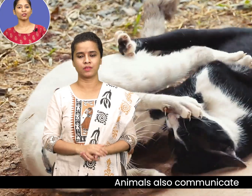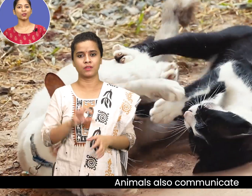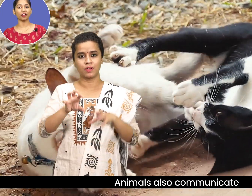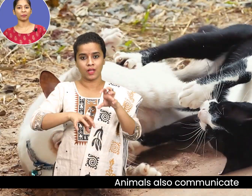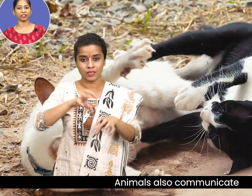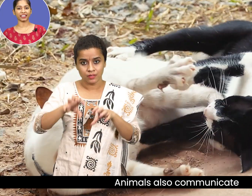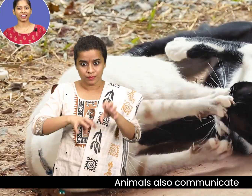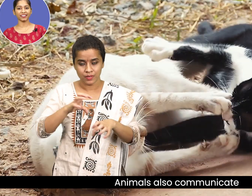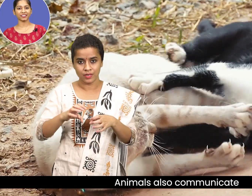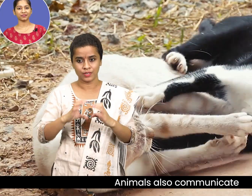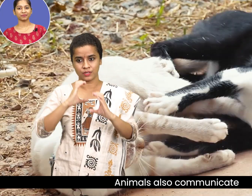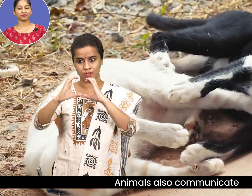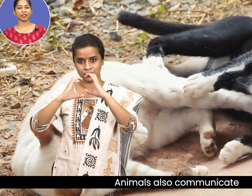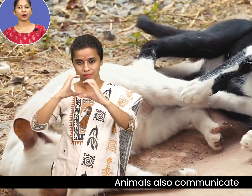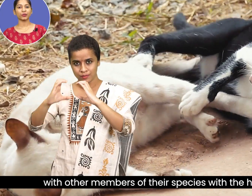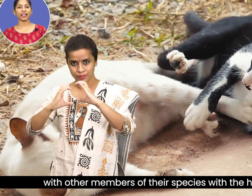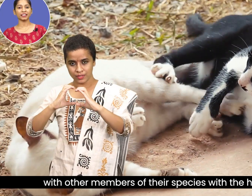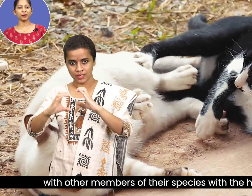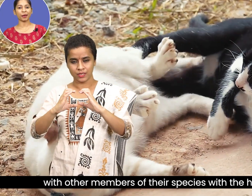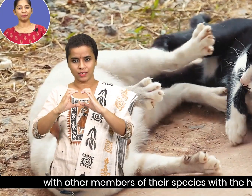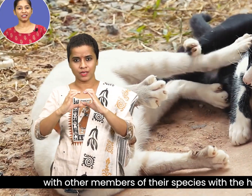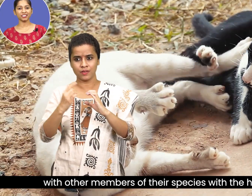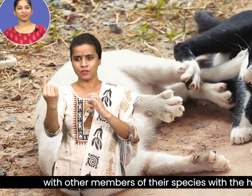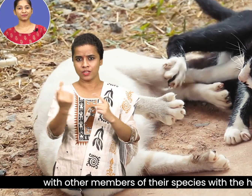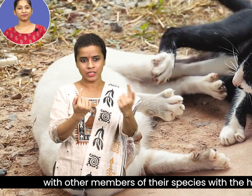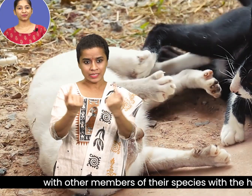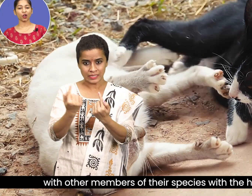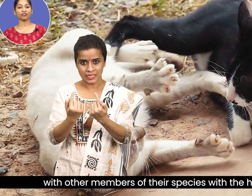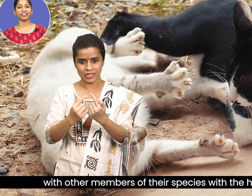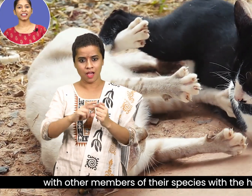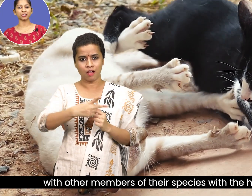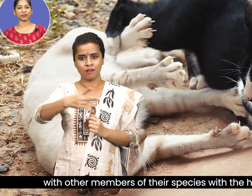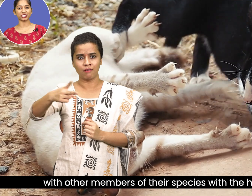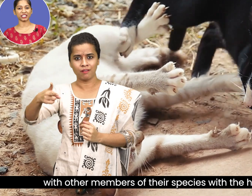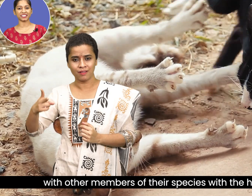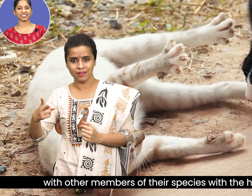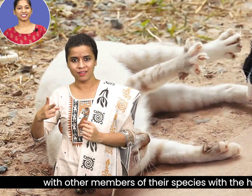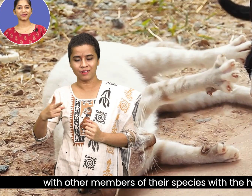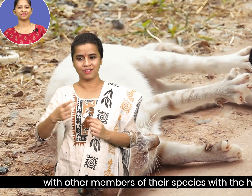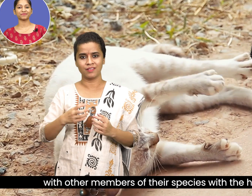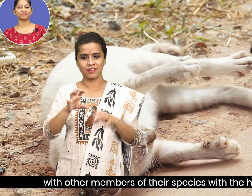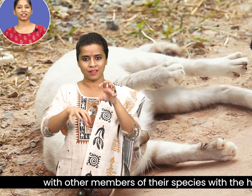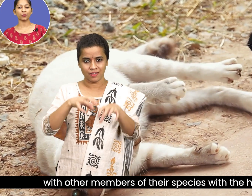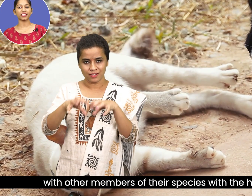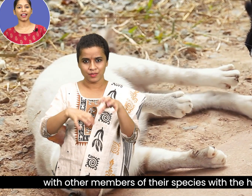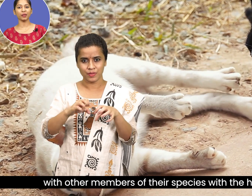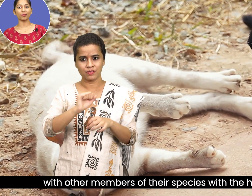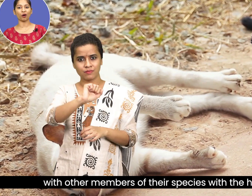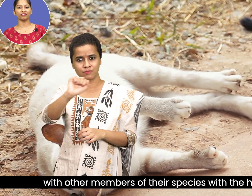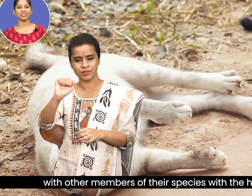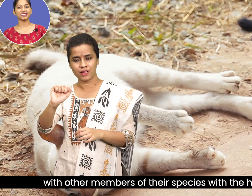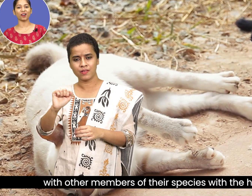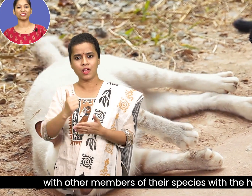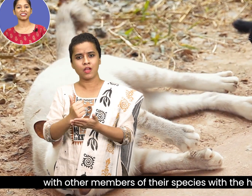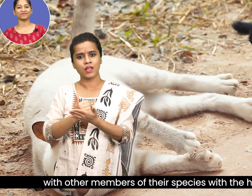Animals also communicate with other members of their species with the help